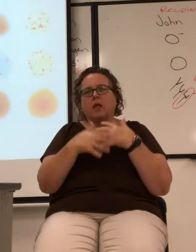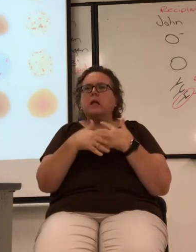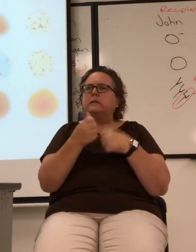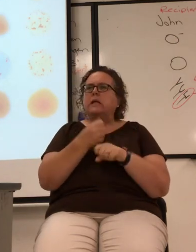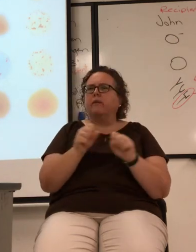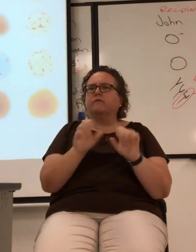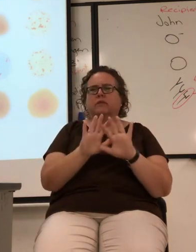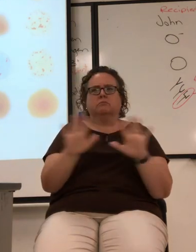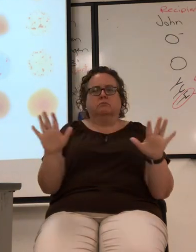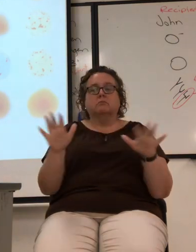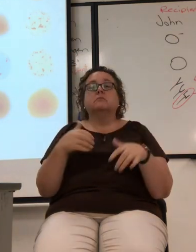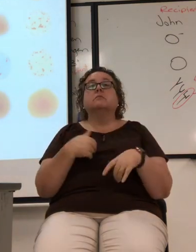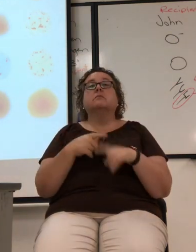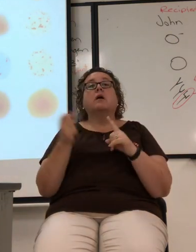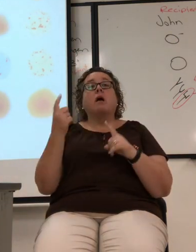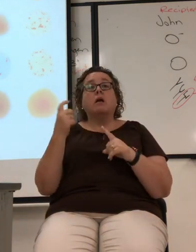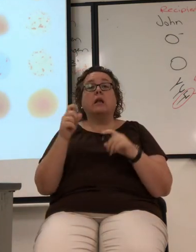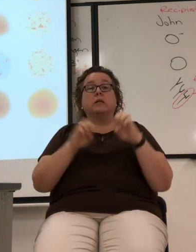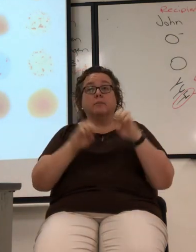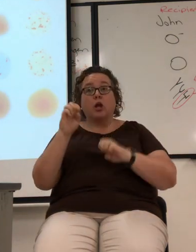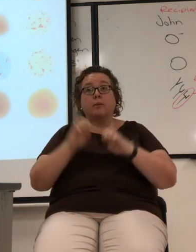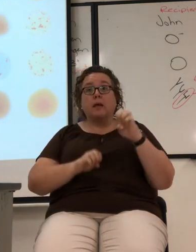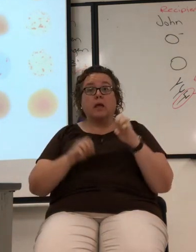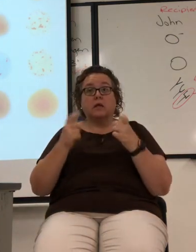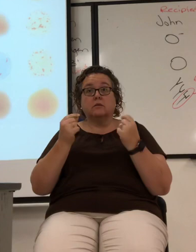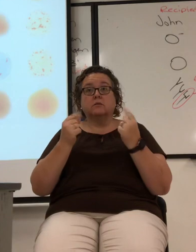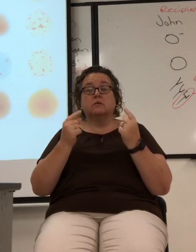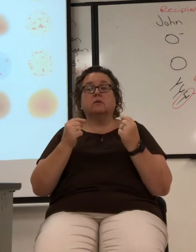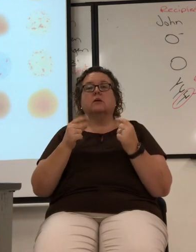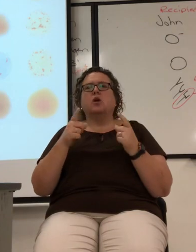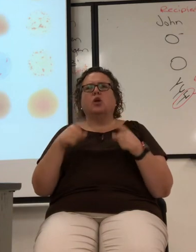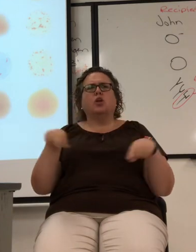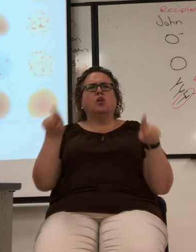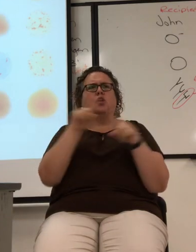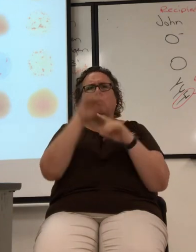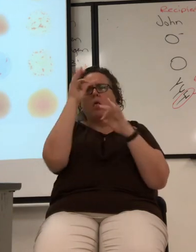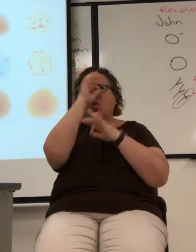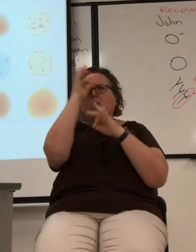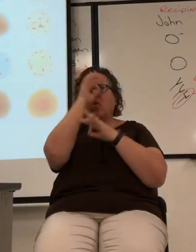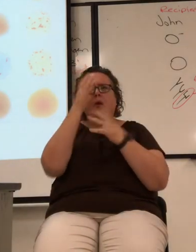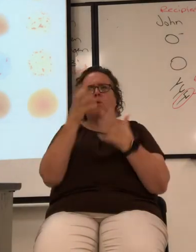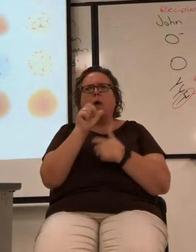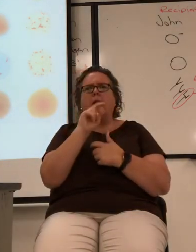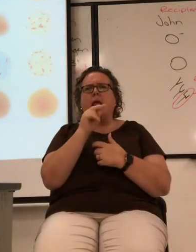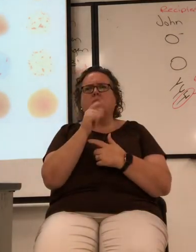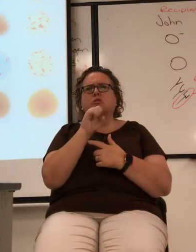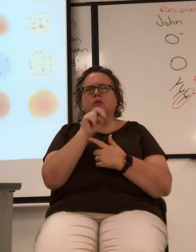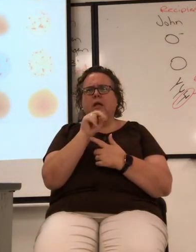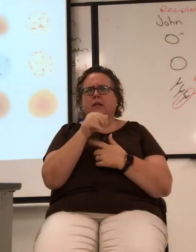safe. But the experiment will be, you don't know what antigen they have,